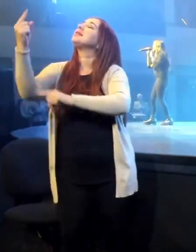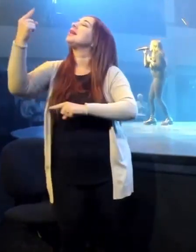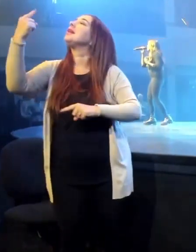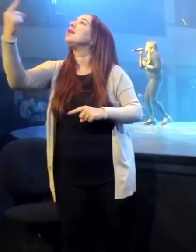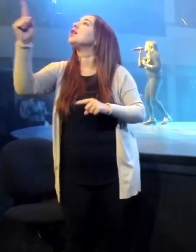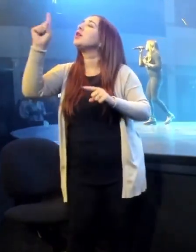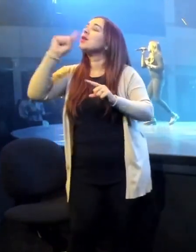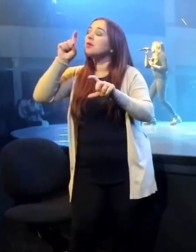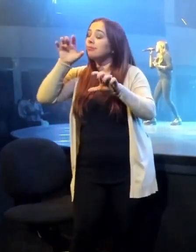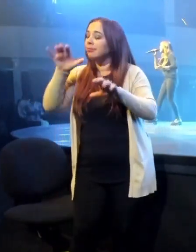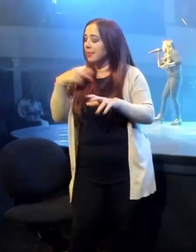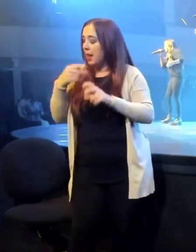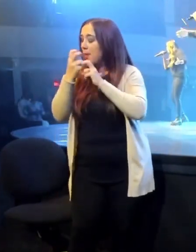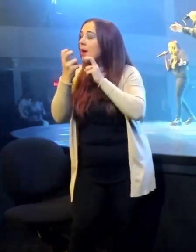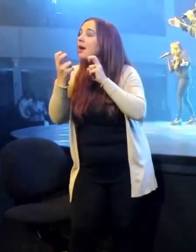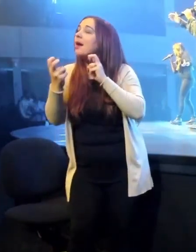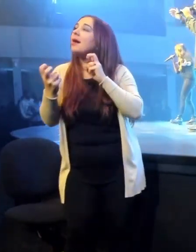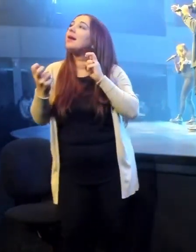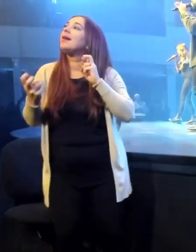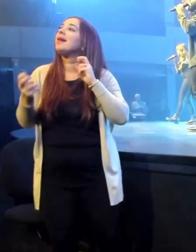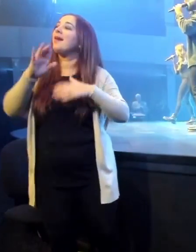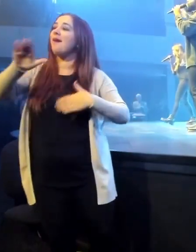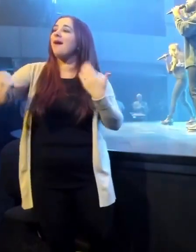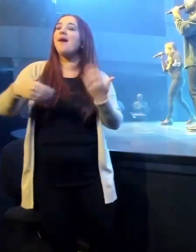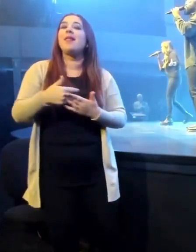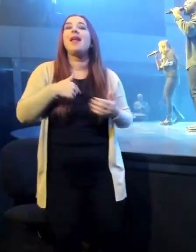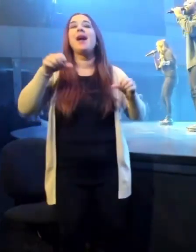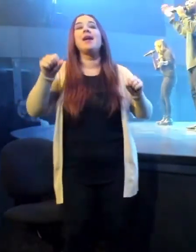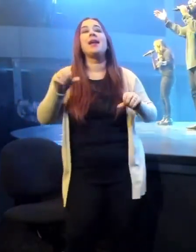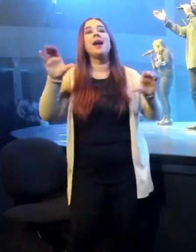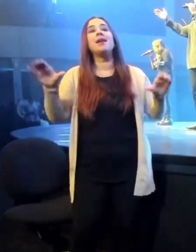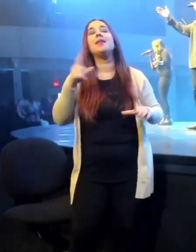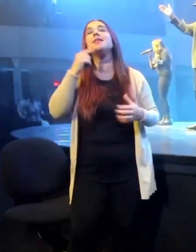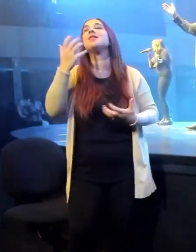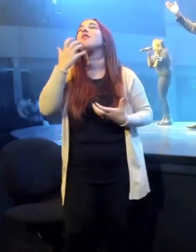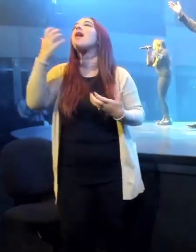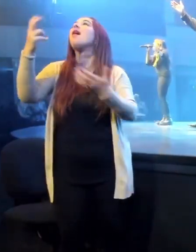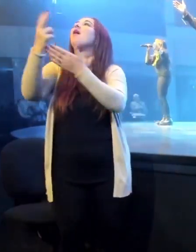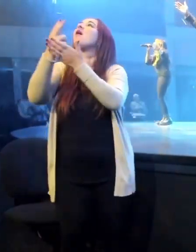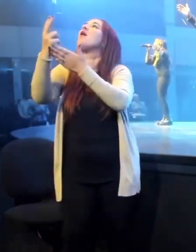take my breath away. All I can do is